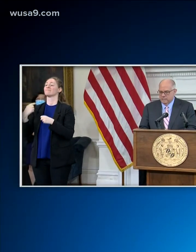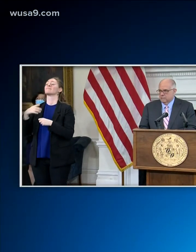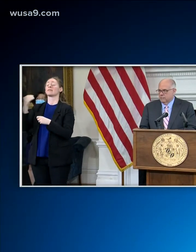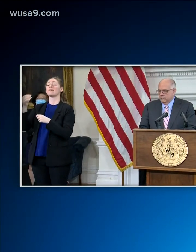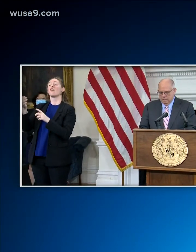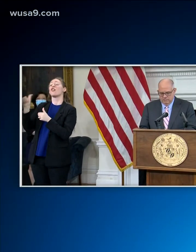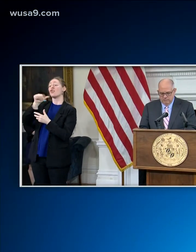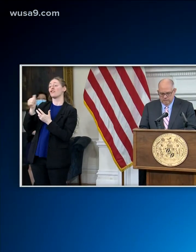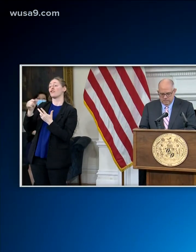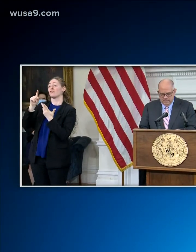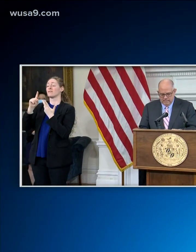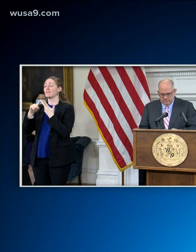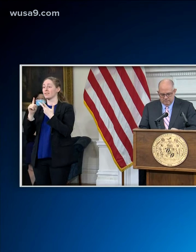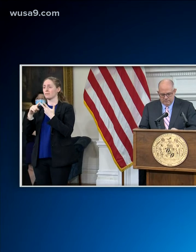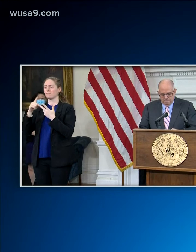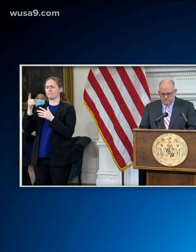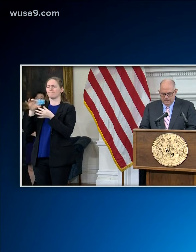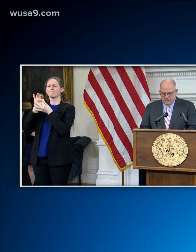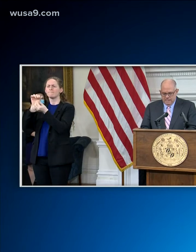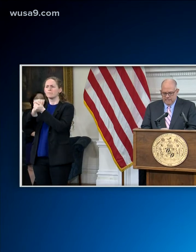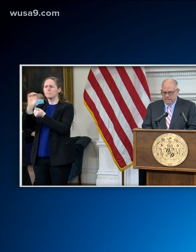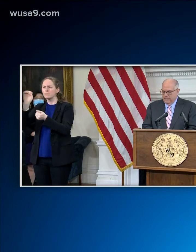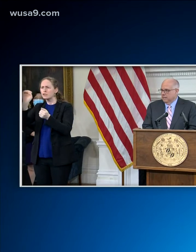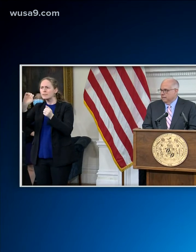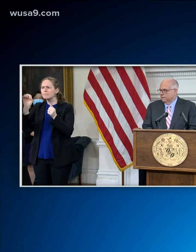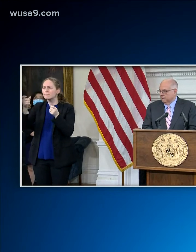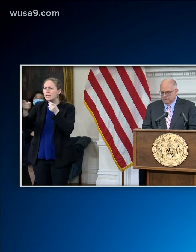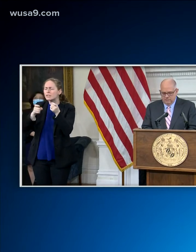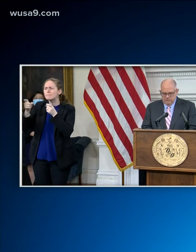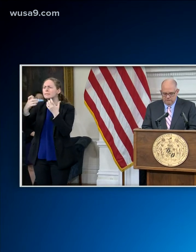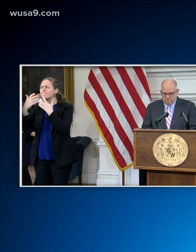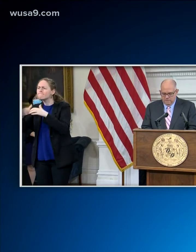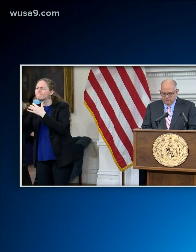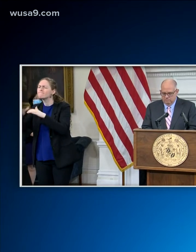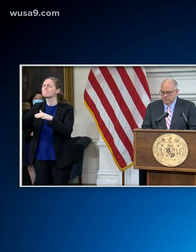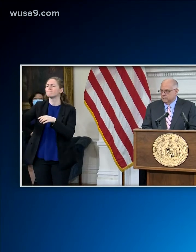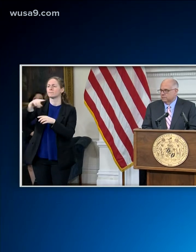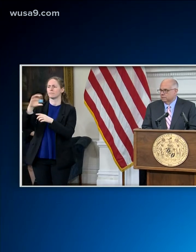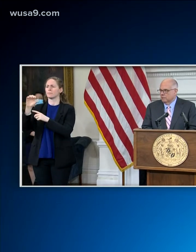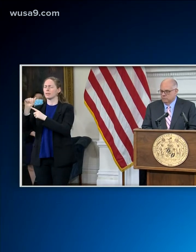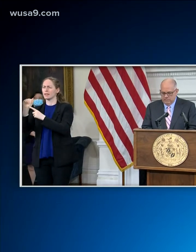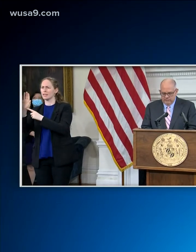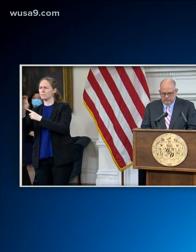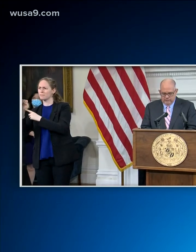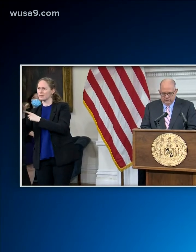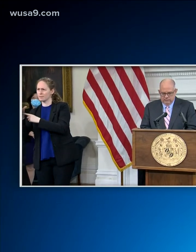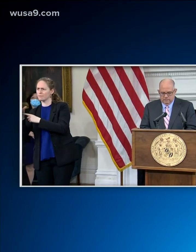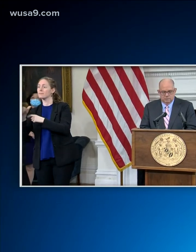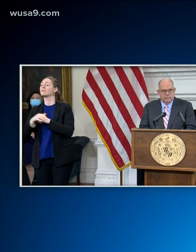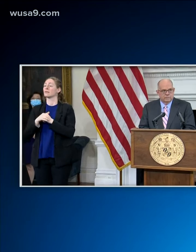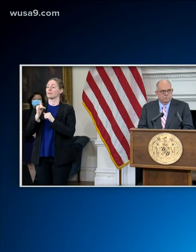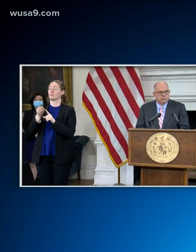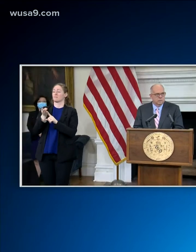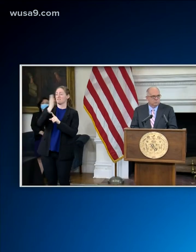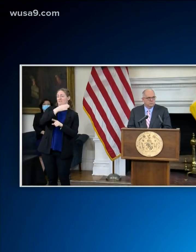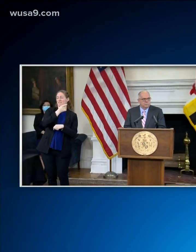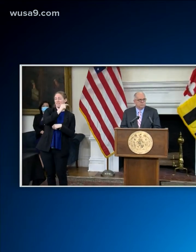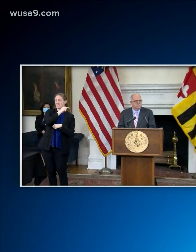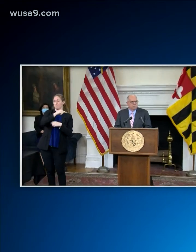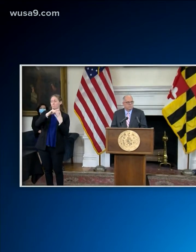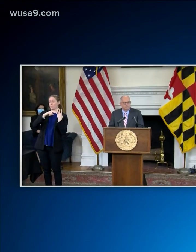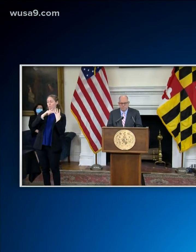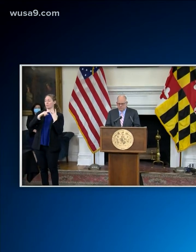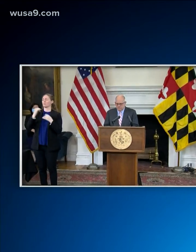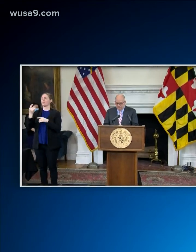Management Agency, Chaz Eby, and our Senior Medical Advisor on COVID-19, Dr. David MARCOZZI